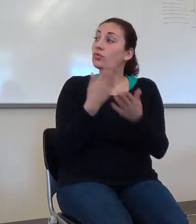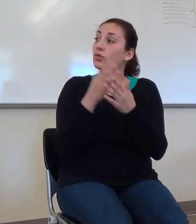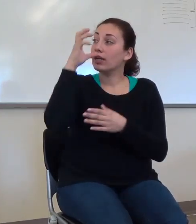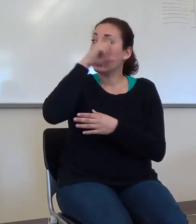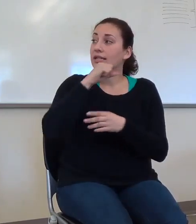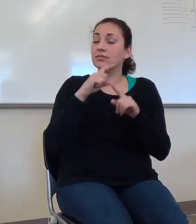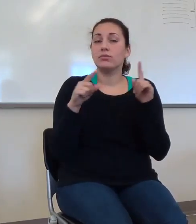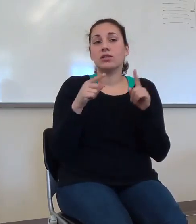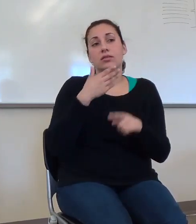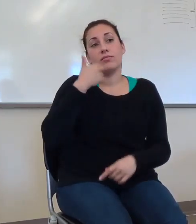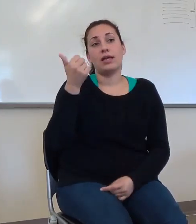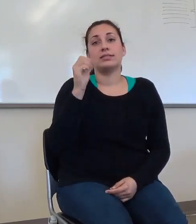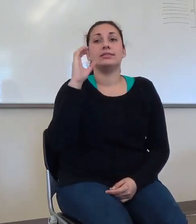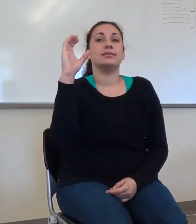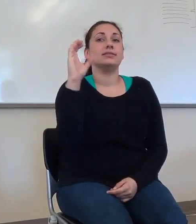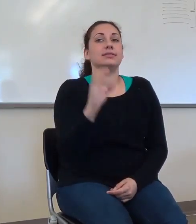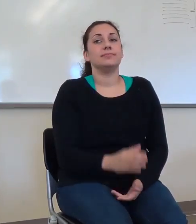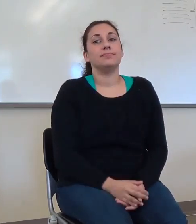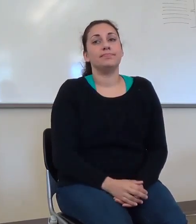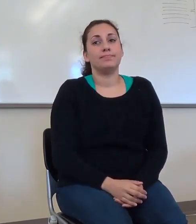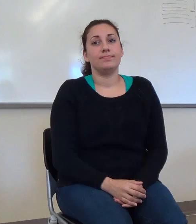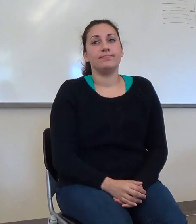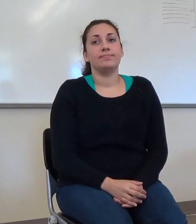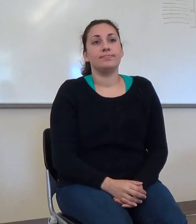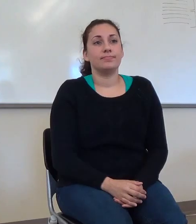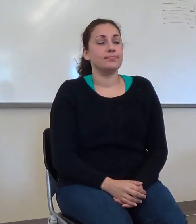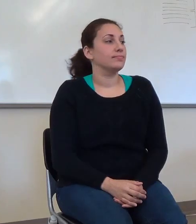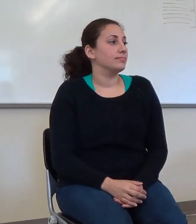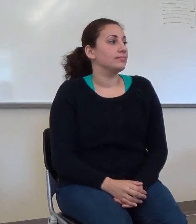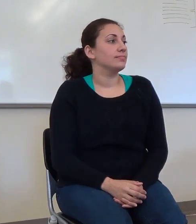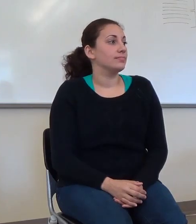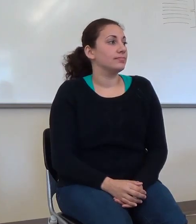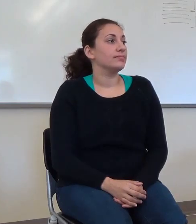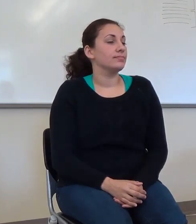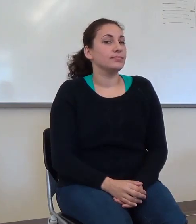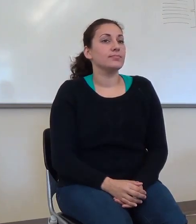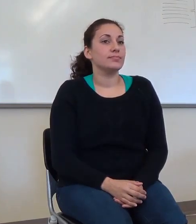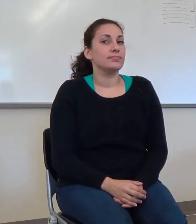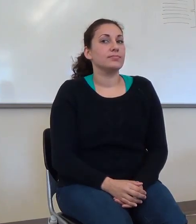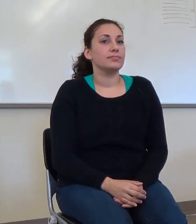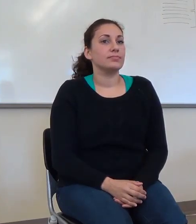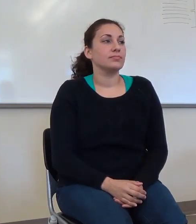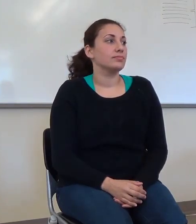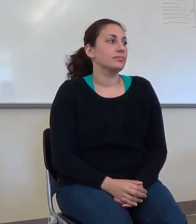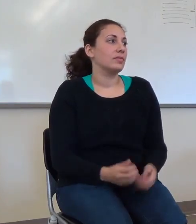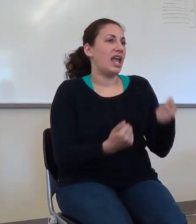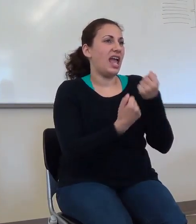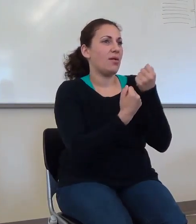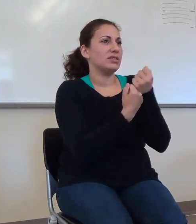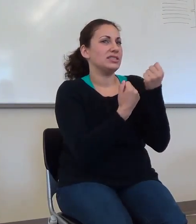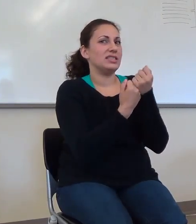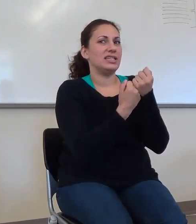answer is that it really is just talking about what Amnesty International is. There are